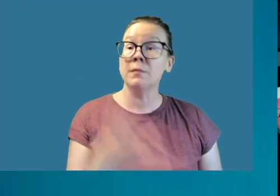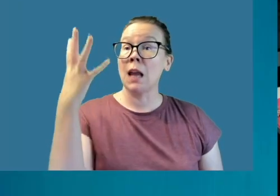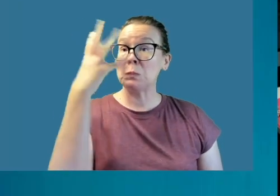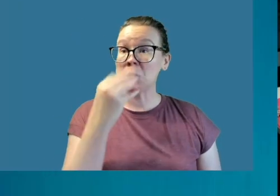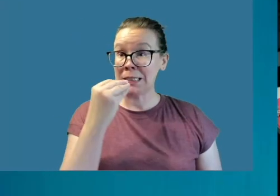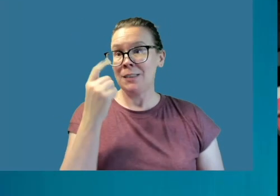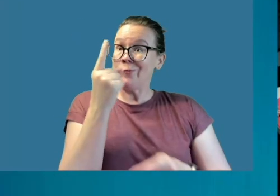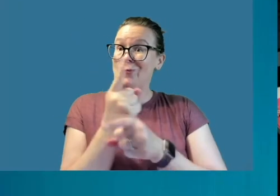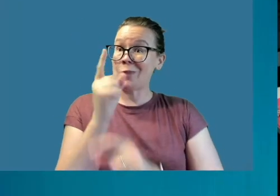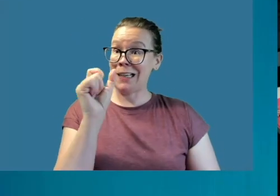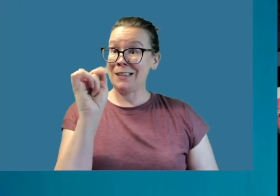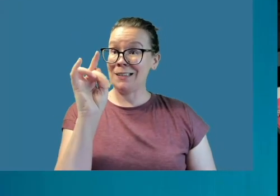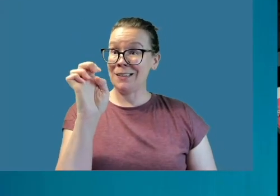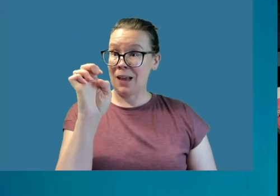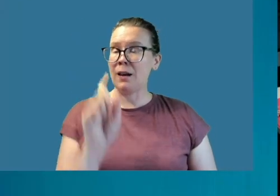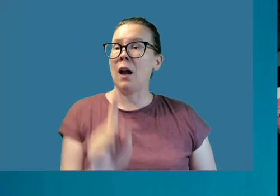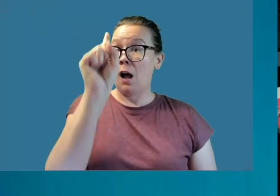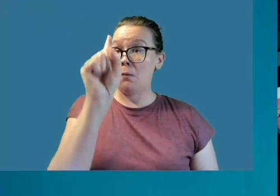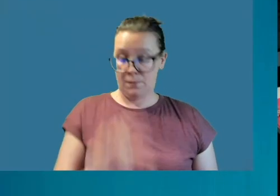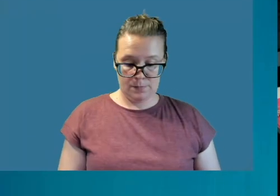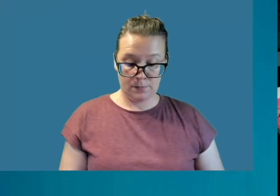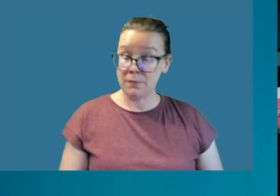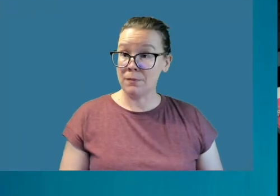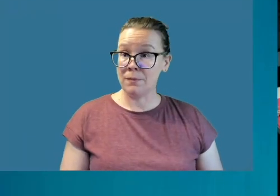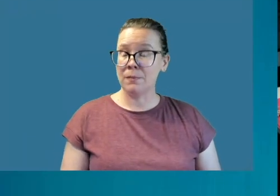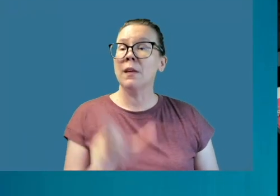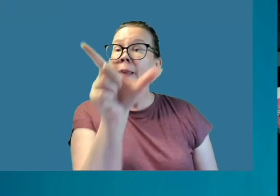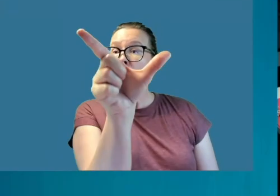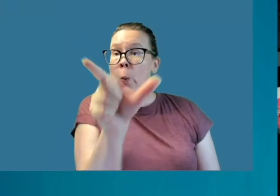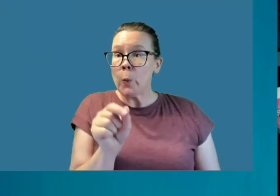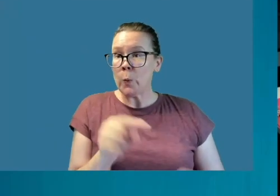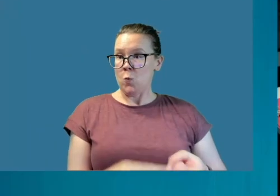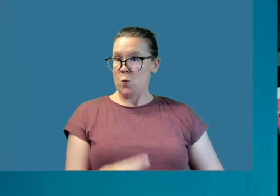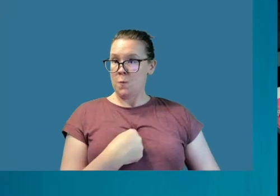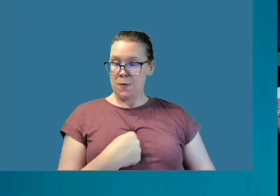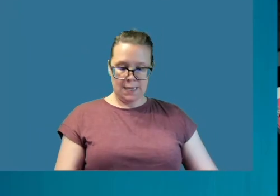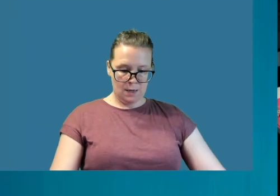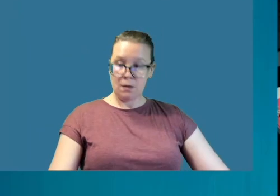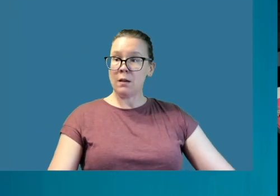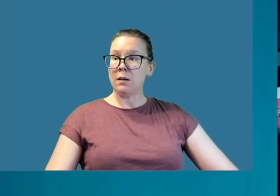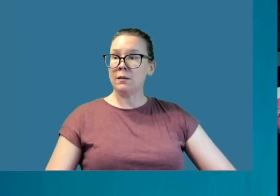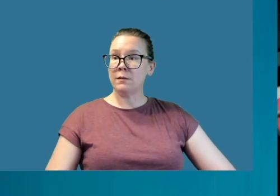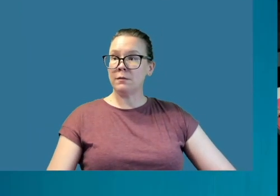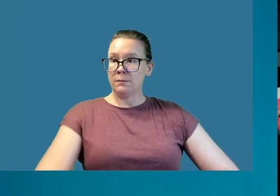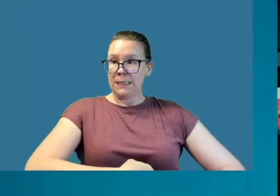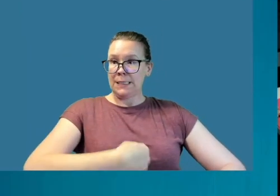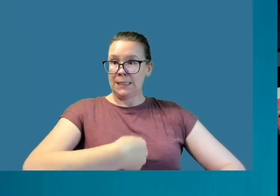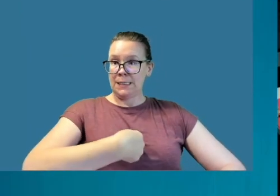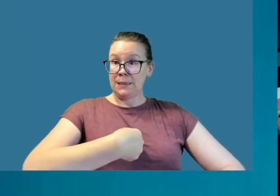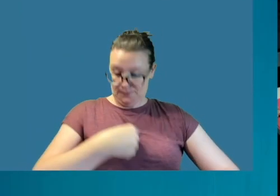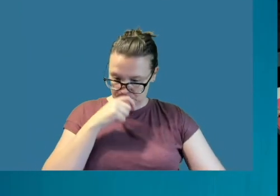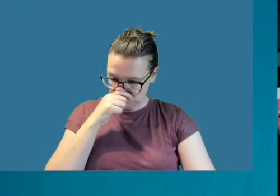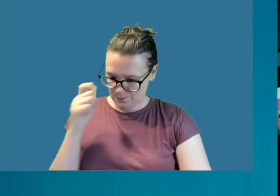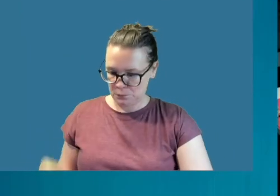right side up, or the pretty side of the fabric up, and the point pointing towards you as you're